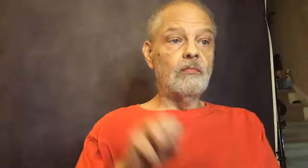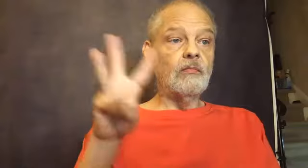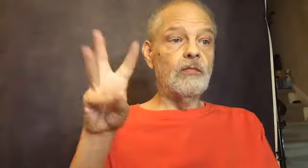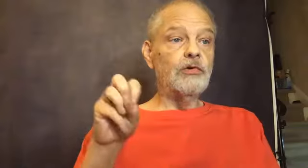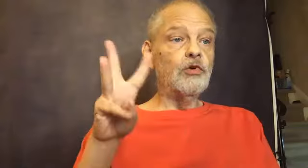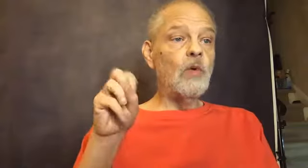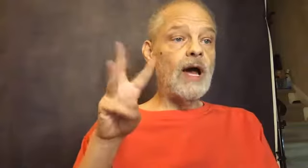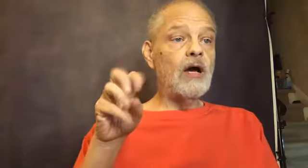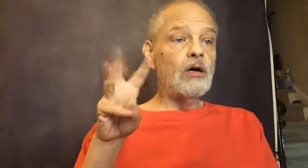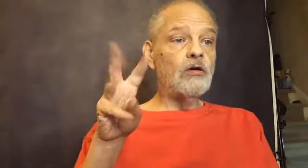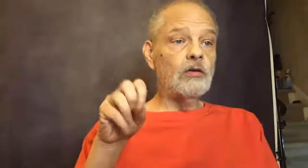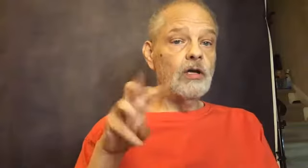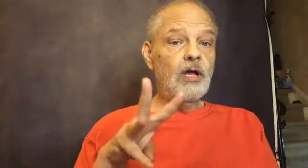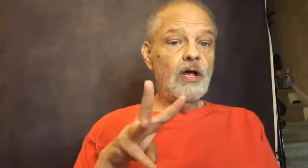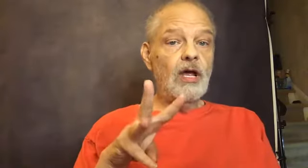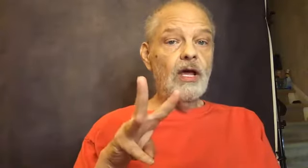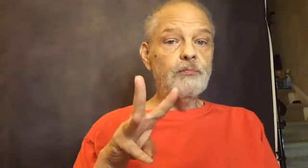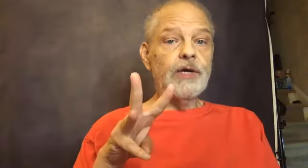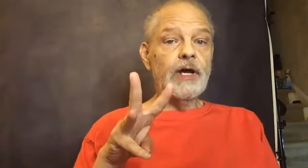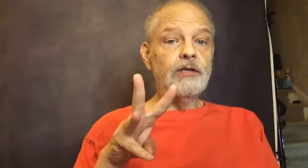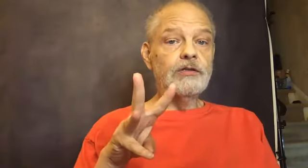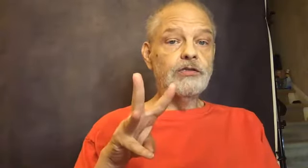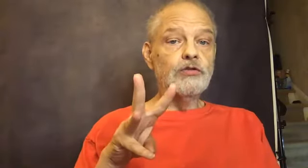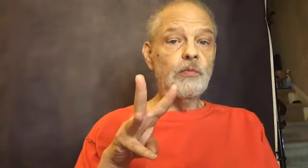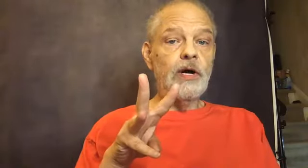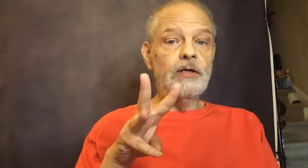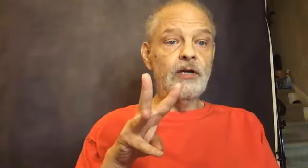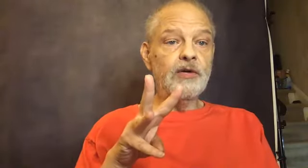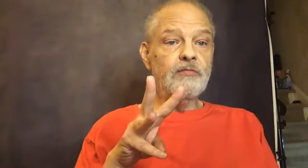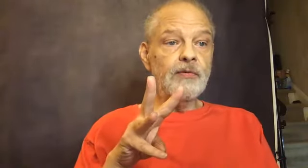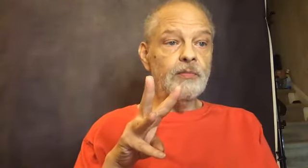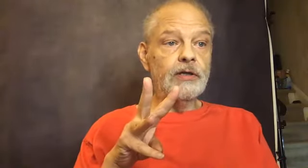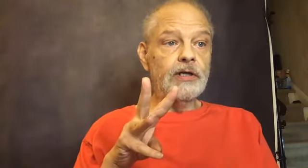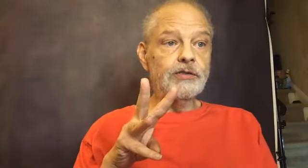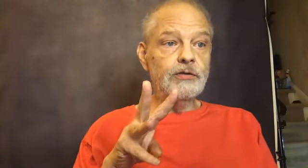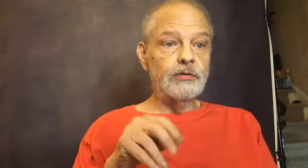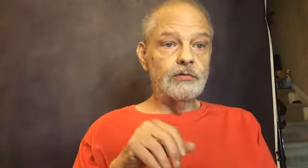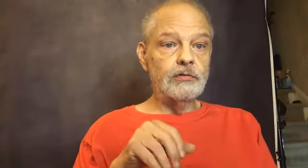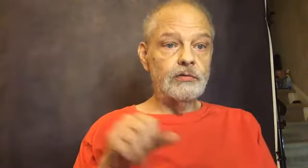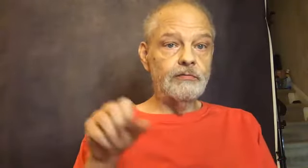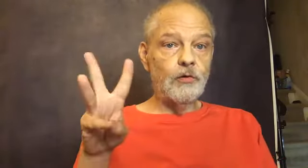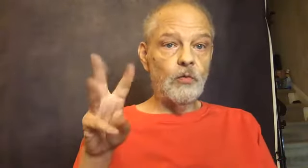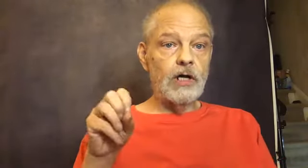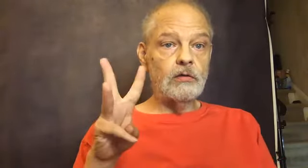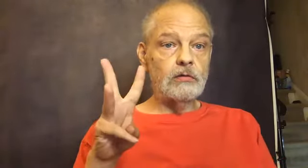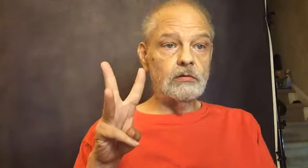You can do well, but I showed you a pun. Anybody remember the pun I showed you for wow?